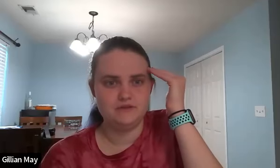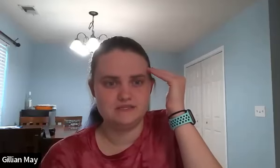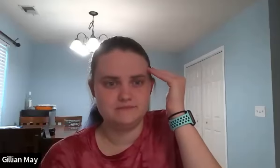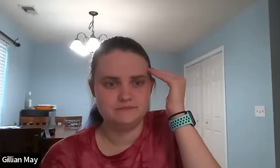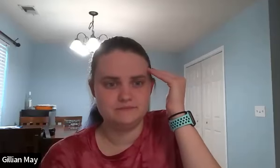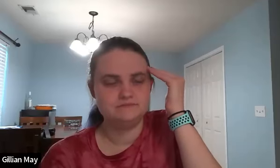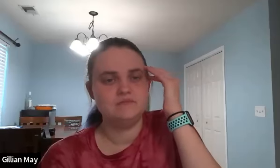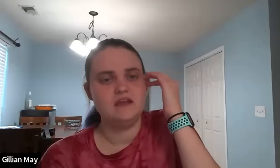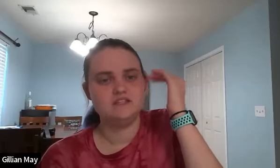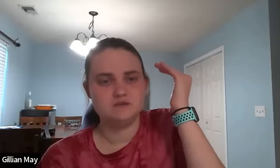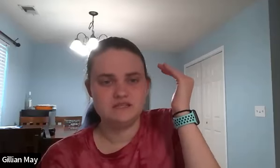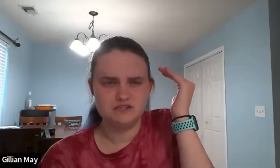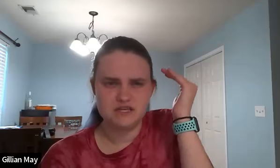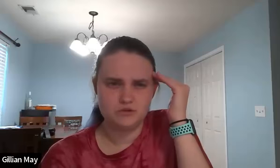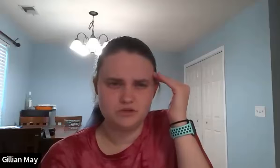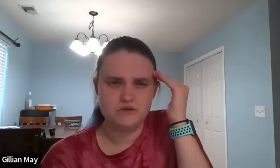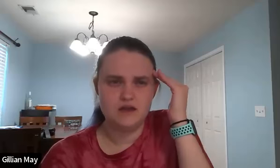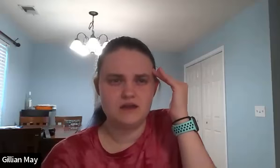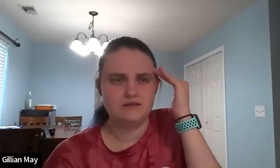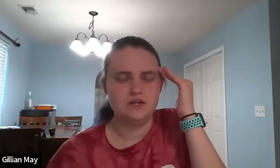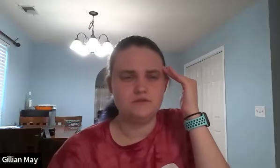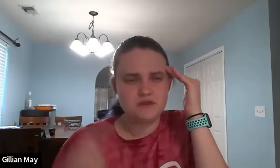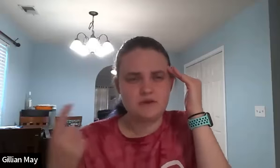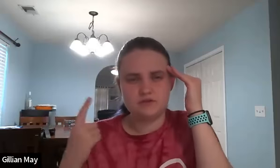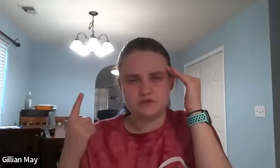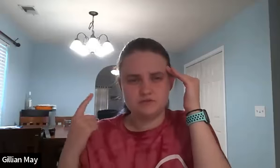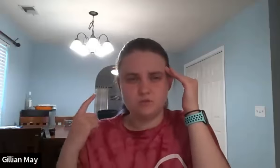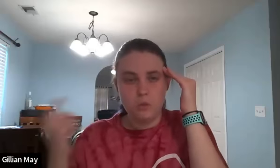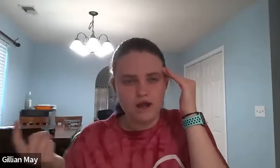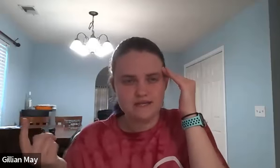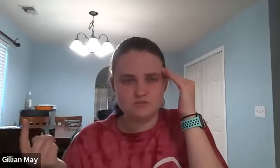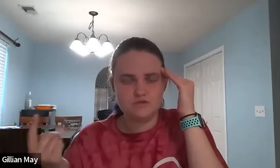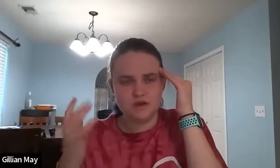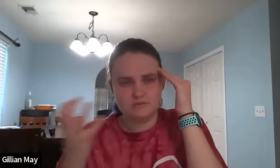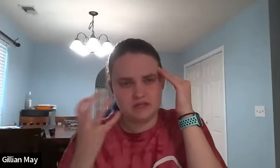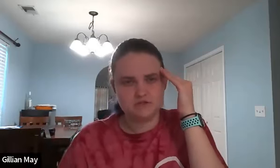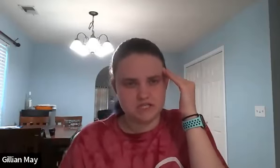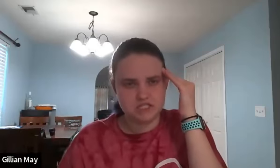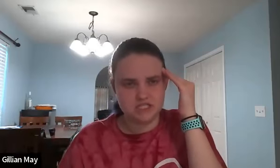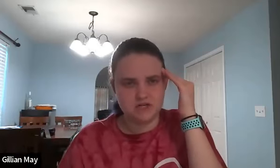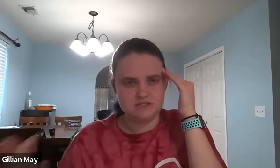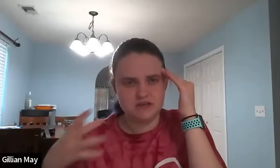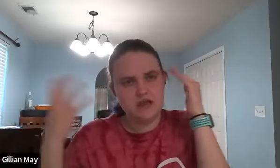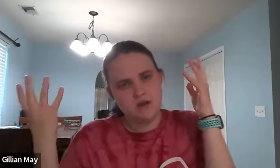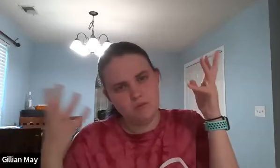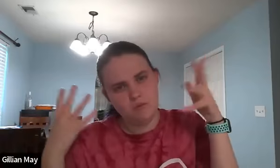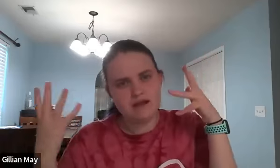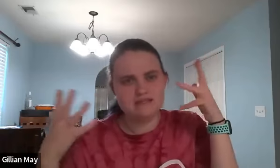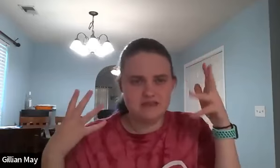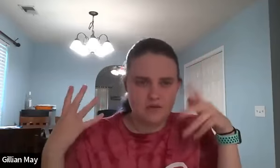this. And so it's like you're saying, well, you know that, you know, if you think about the why is more of a complex question, you know, it's like, well, why is it that